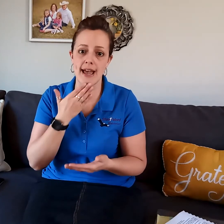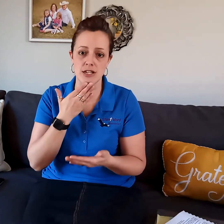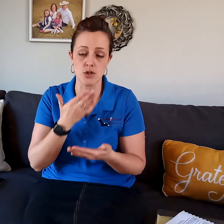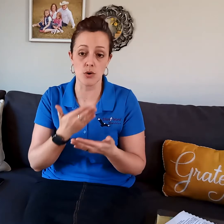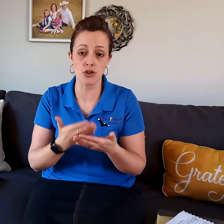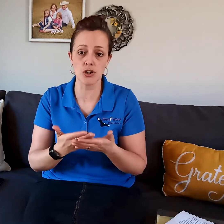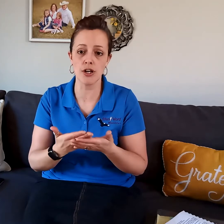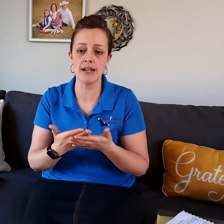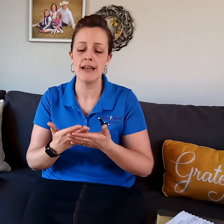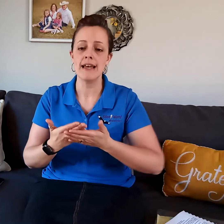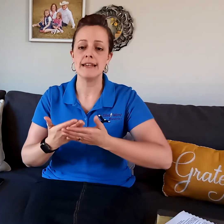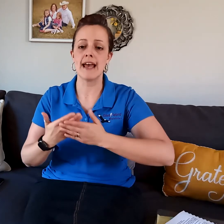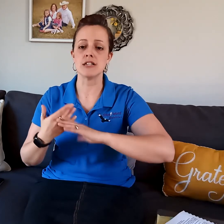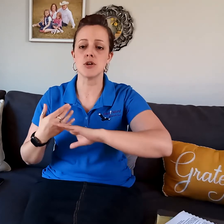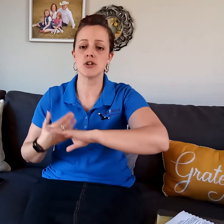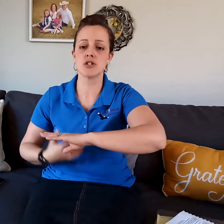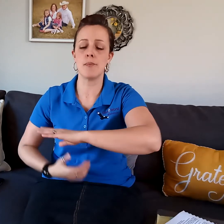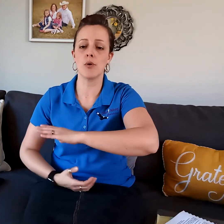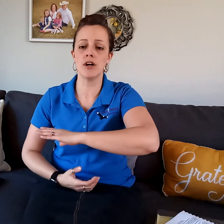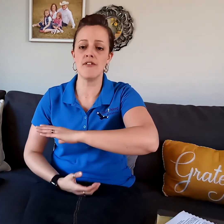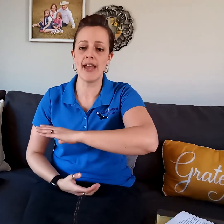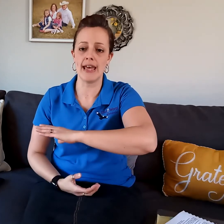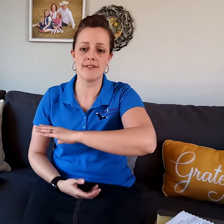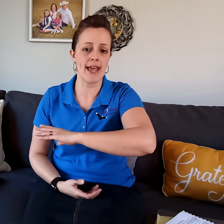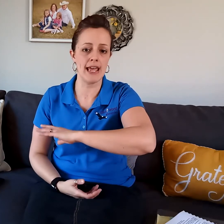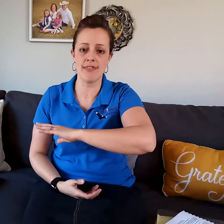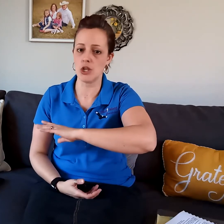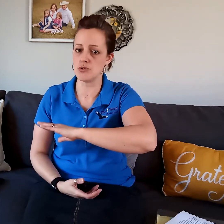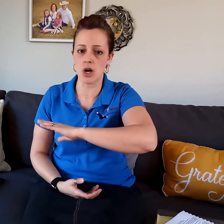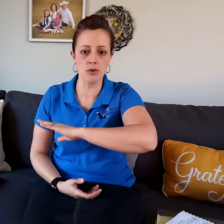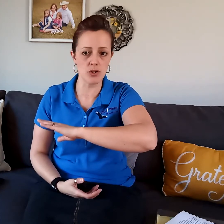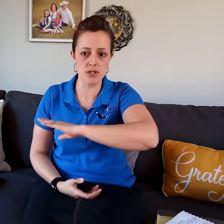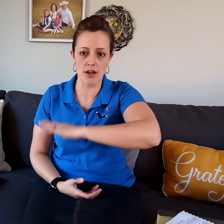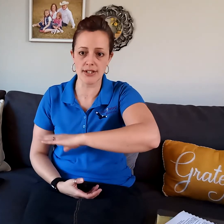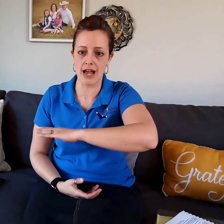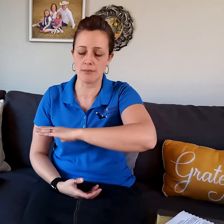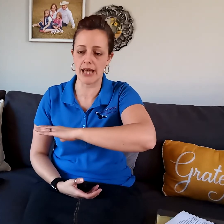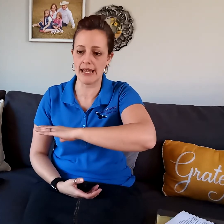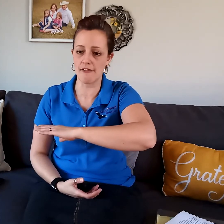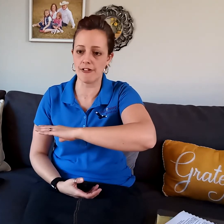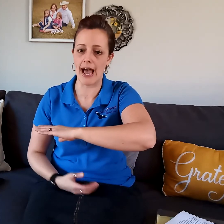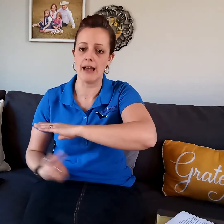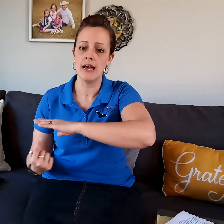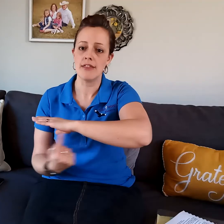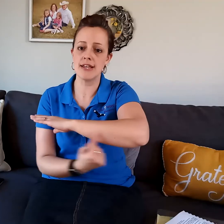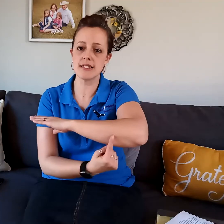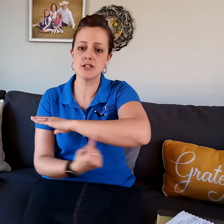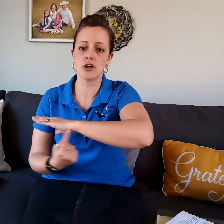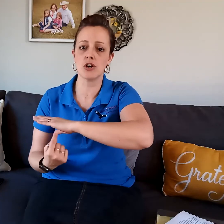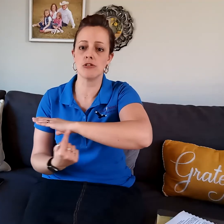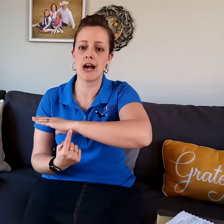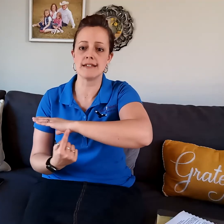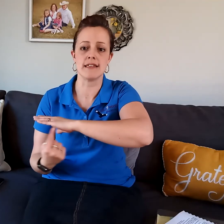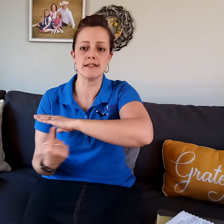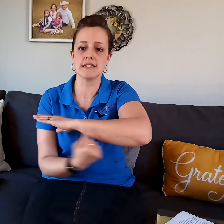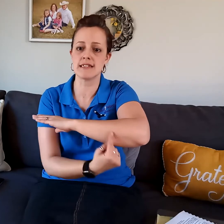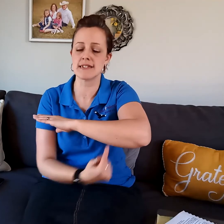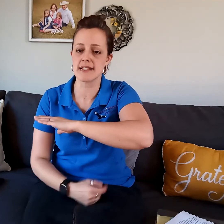So good day. So your supportive hand, the hand that you don't use all the time, lay it flat. This is your horizon. This is the